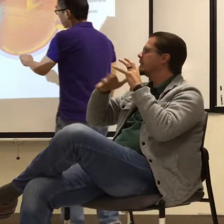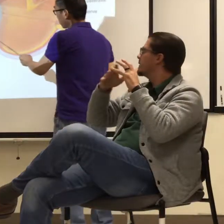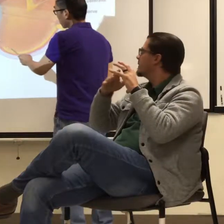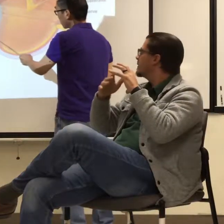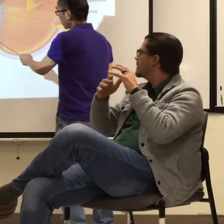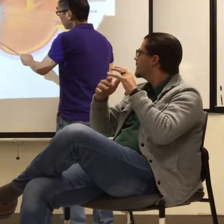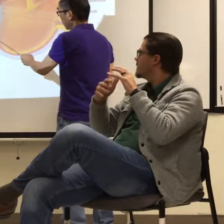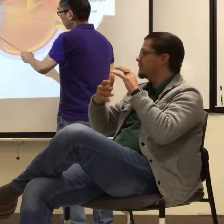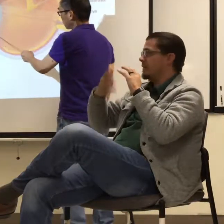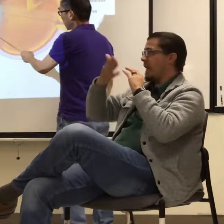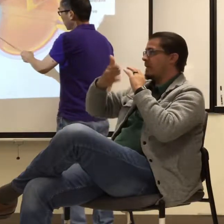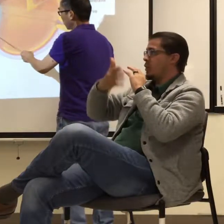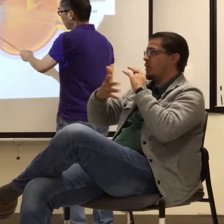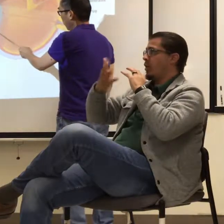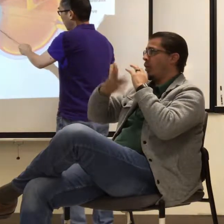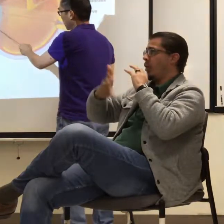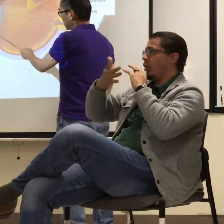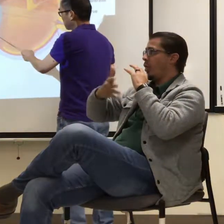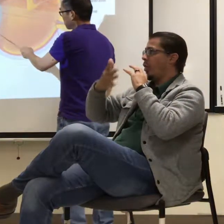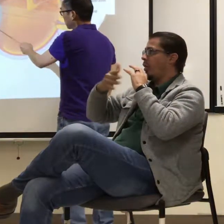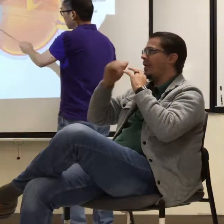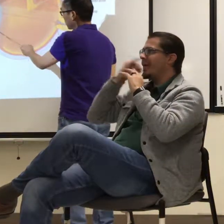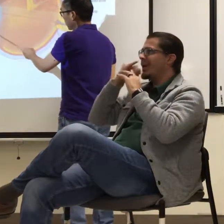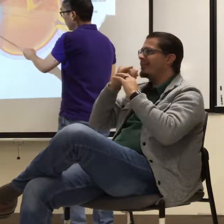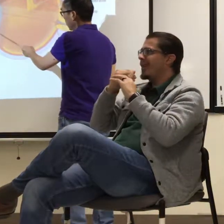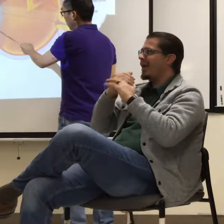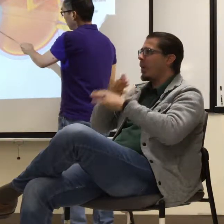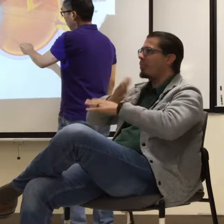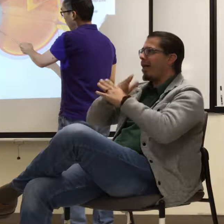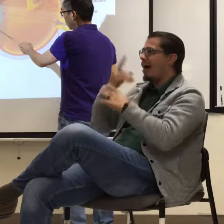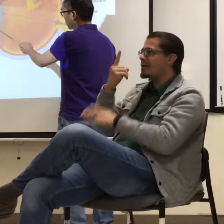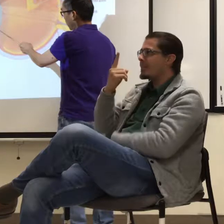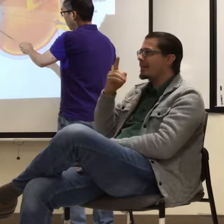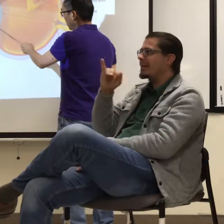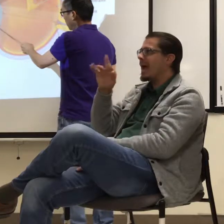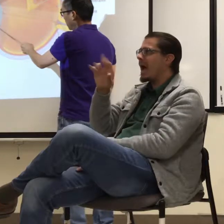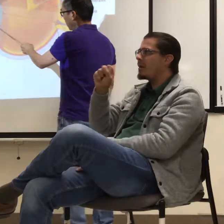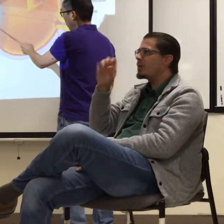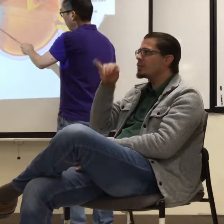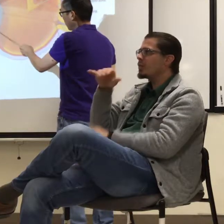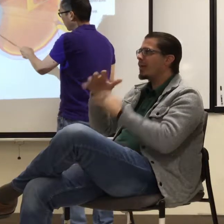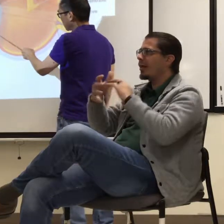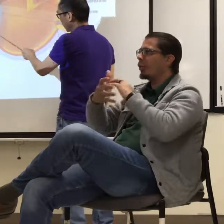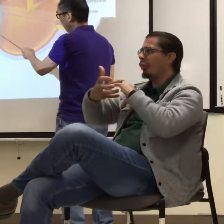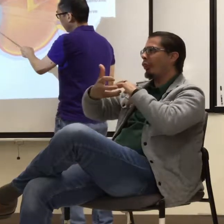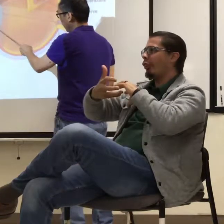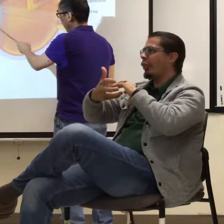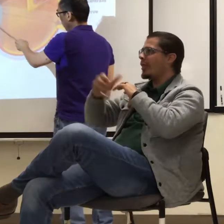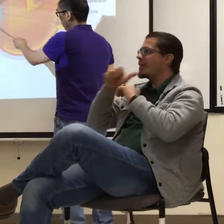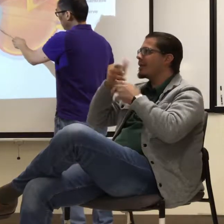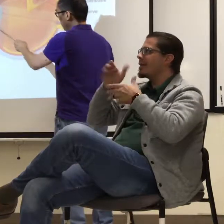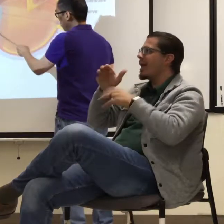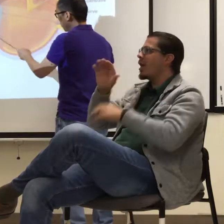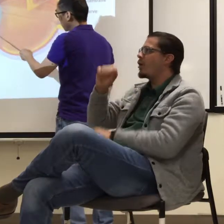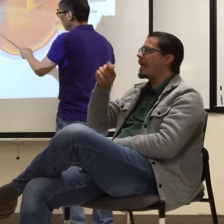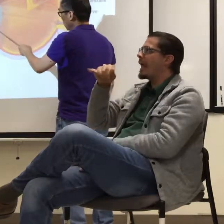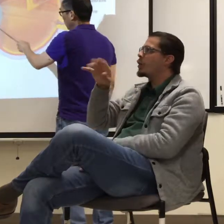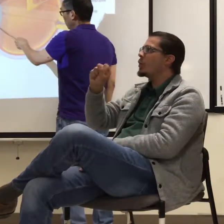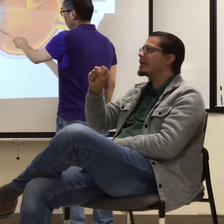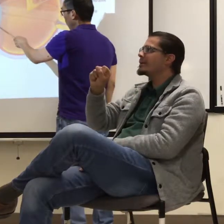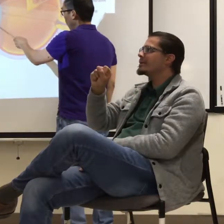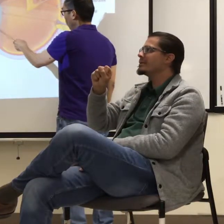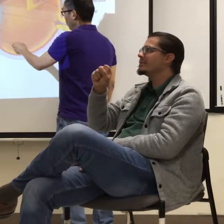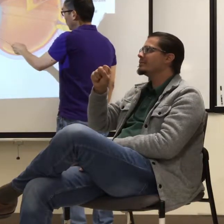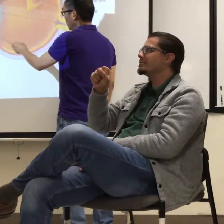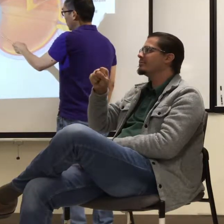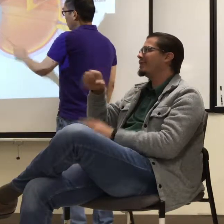chamber. If there's kind of a blockage, the iris will kind of bend in a way that doesn't allow the aqueous humor